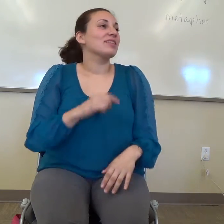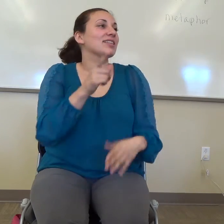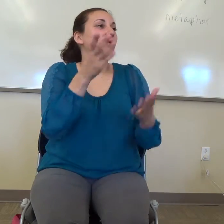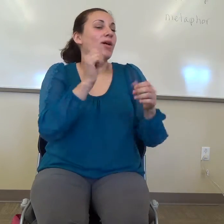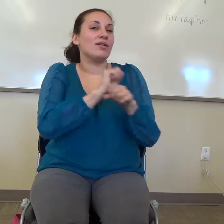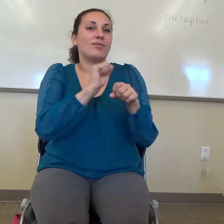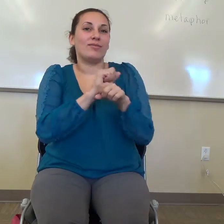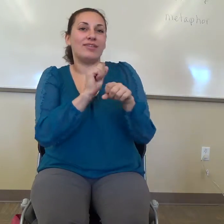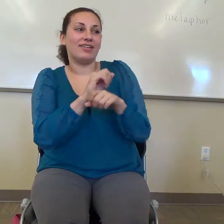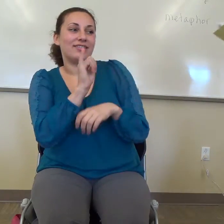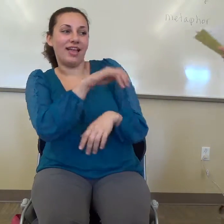in again,